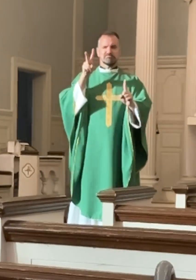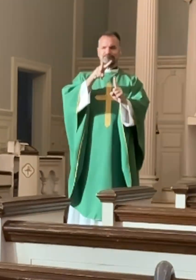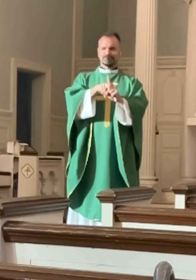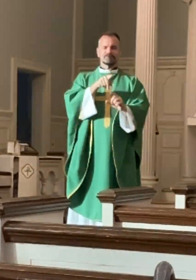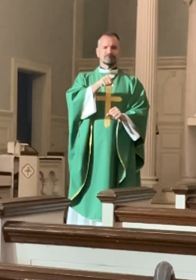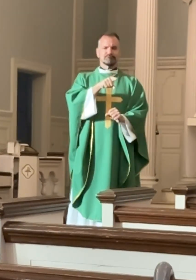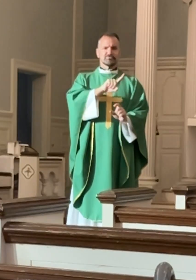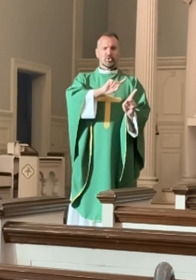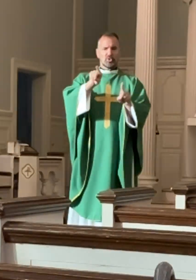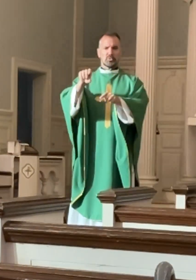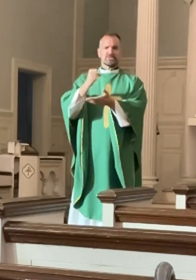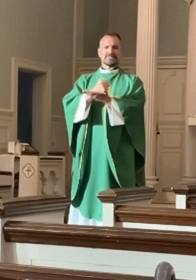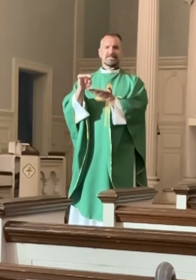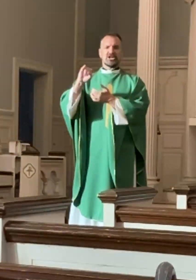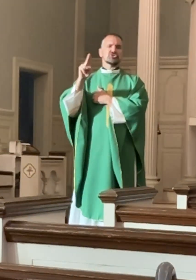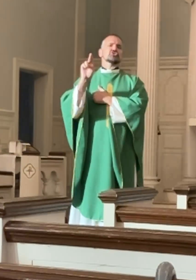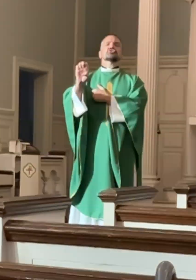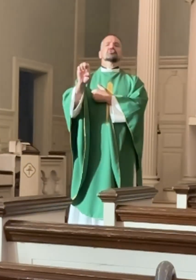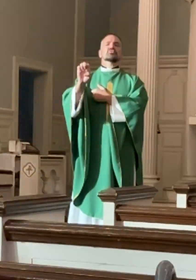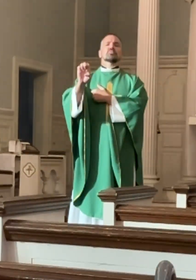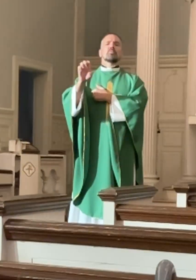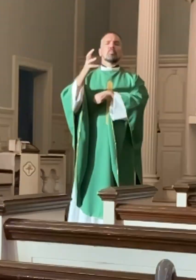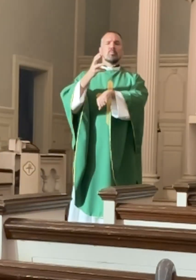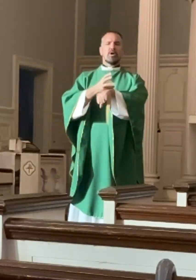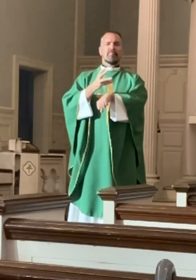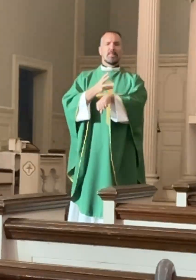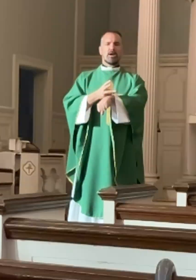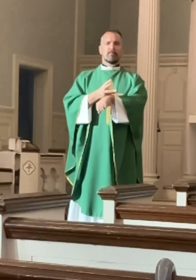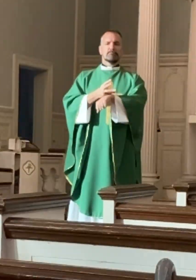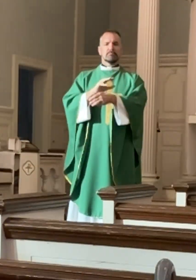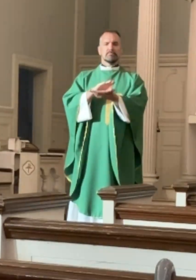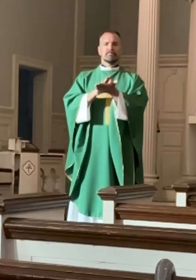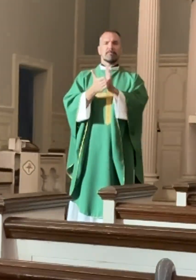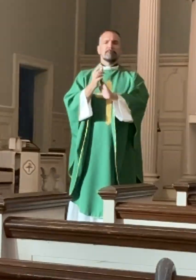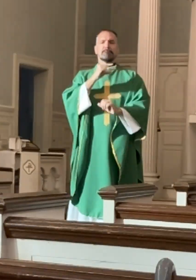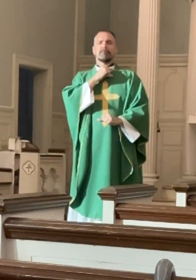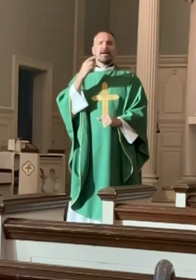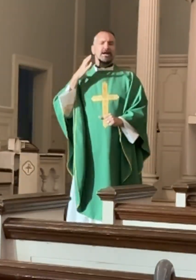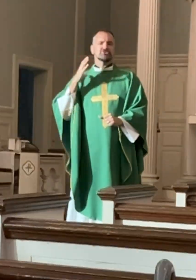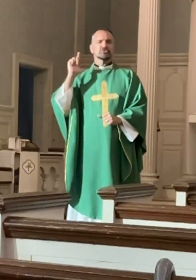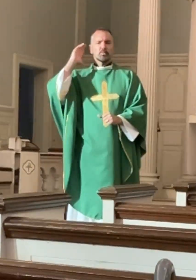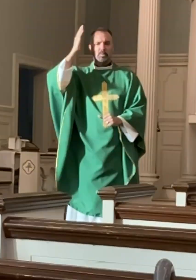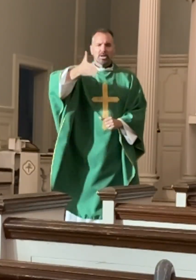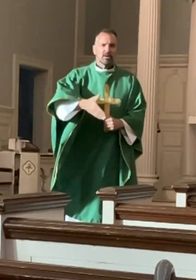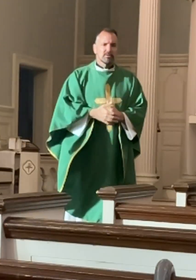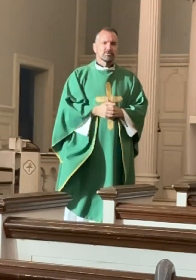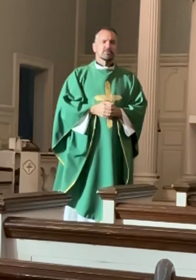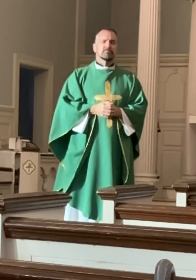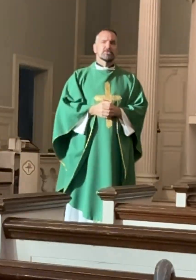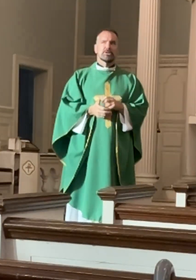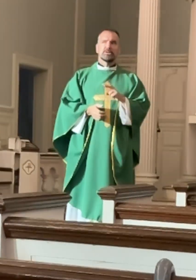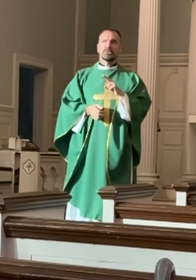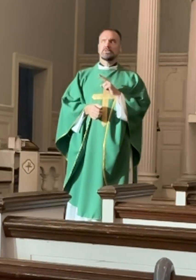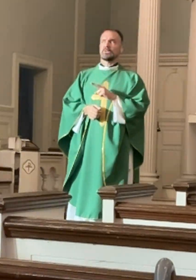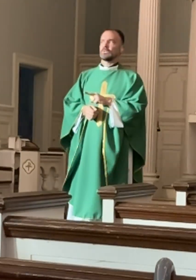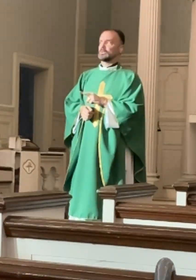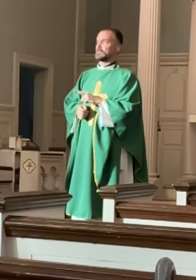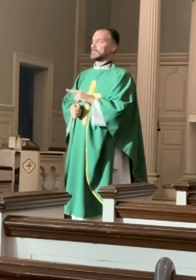wants you to be assigned to St. Jude's Parish in Walltown, to eventually become tasked with her.